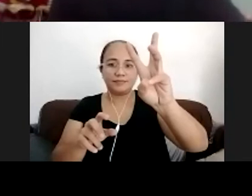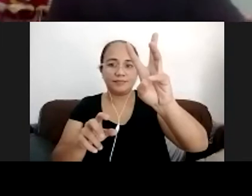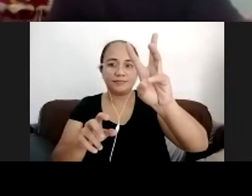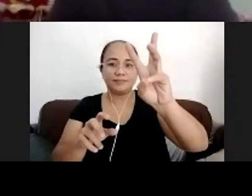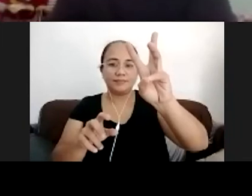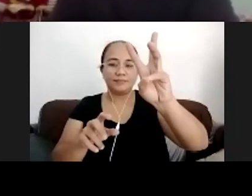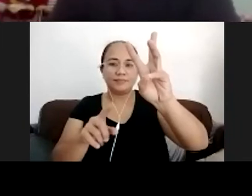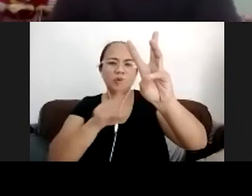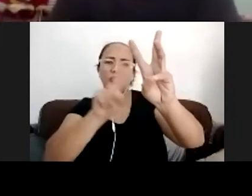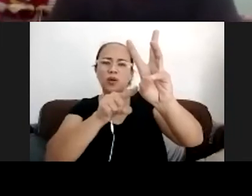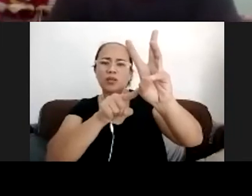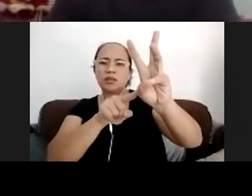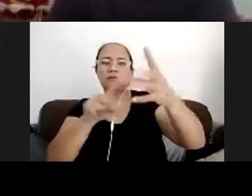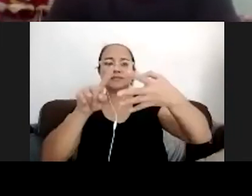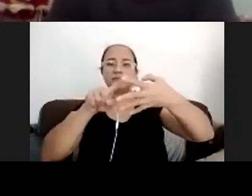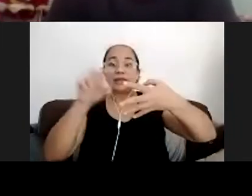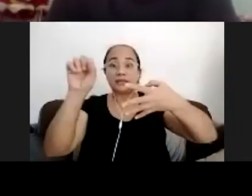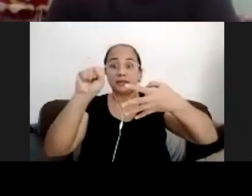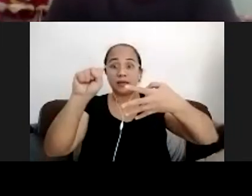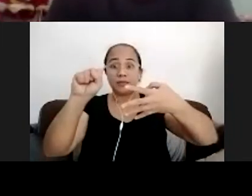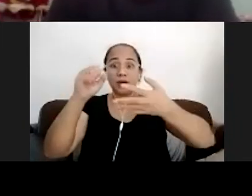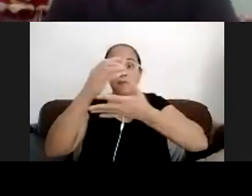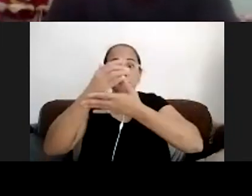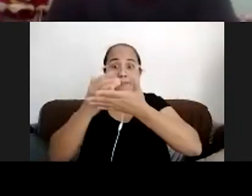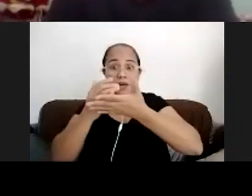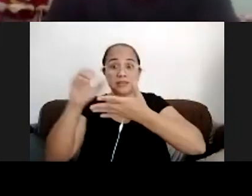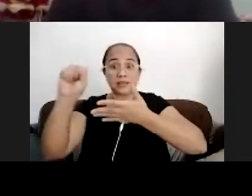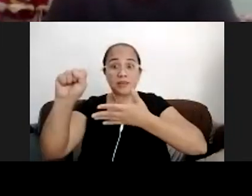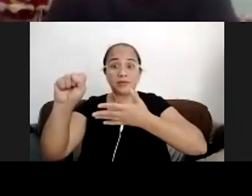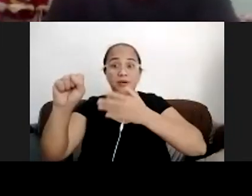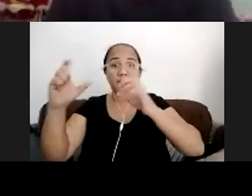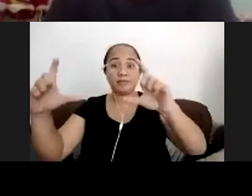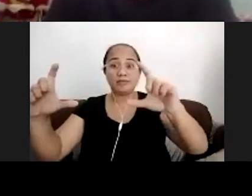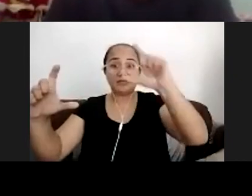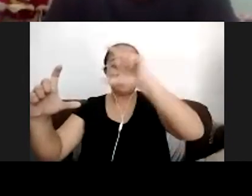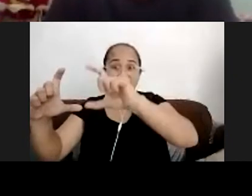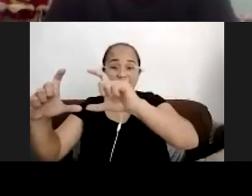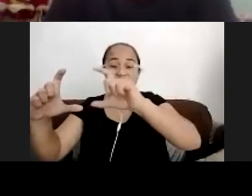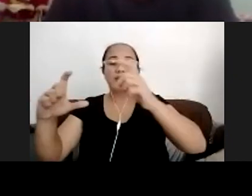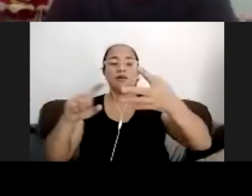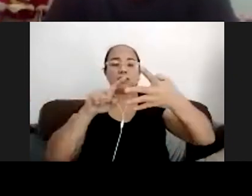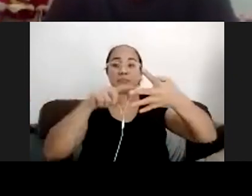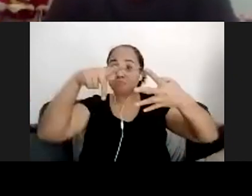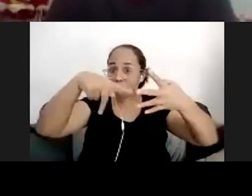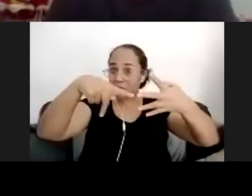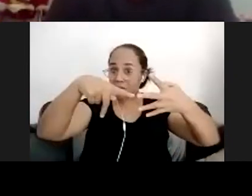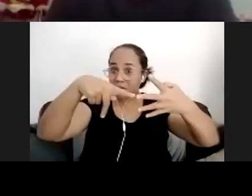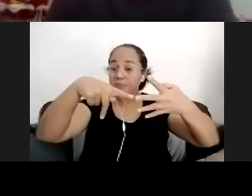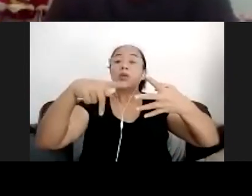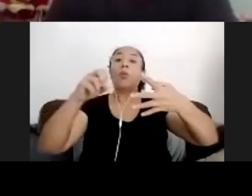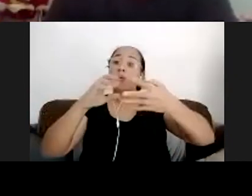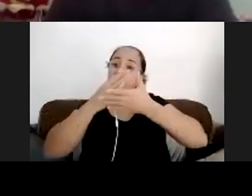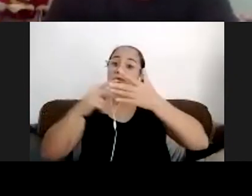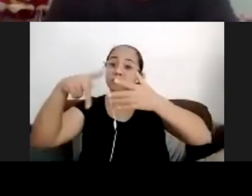is a subject or part of the subject of the embedded clause, a predicate or part of the predicate of an embedded